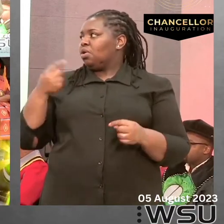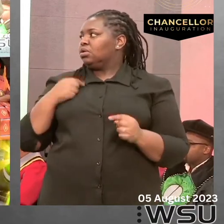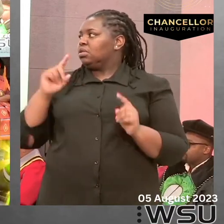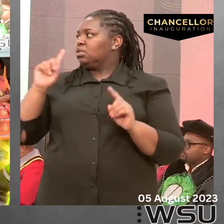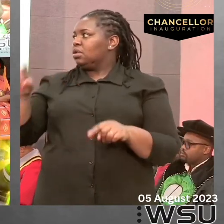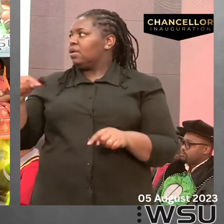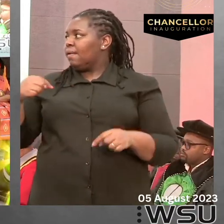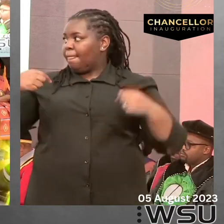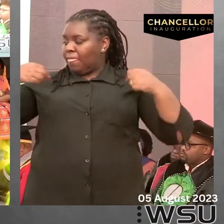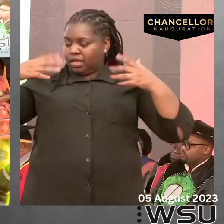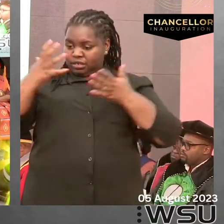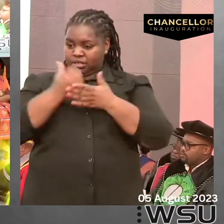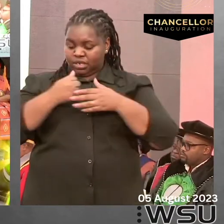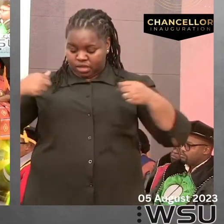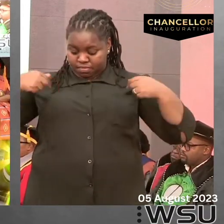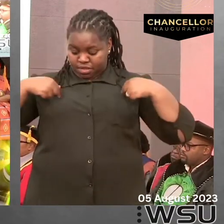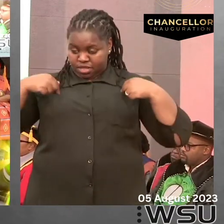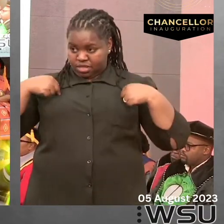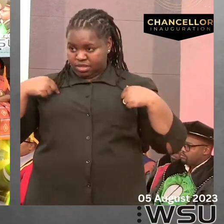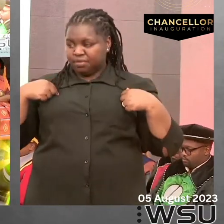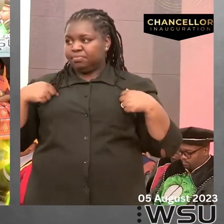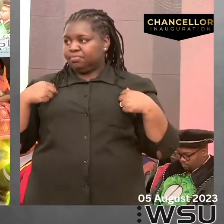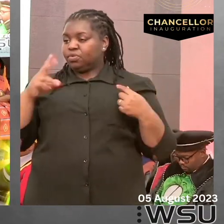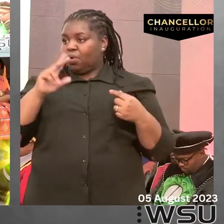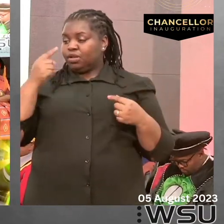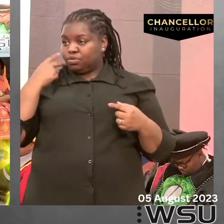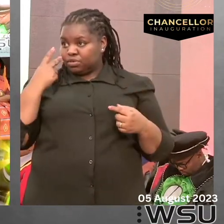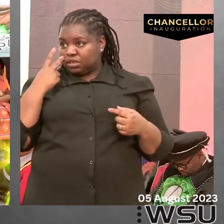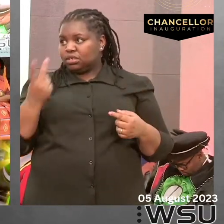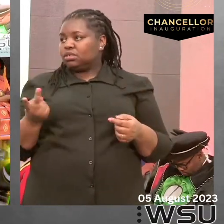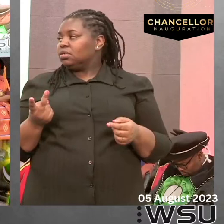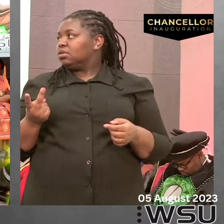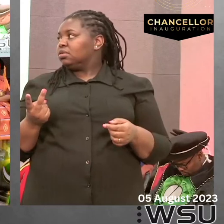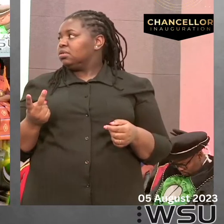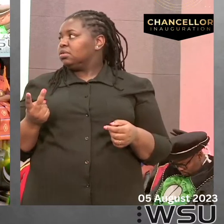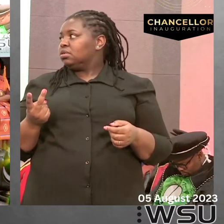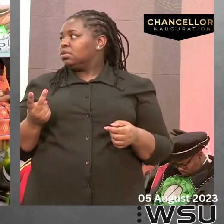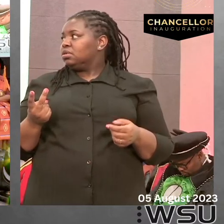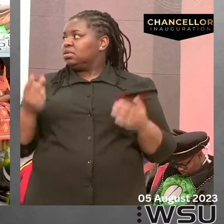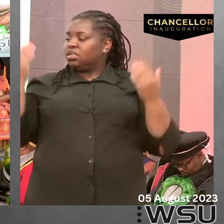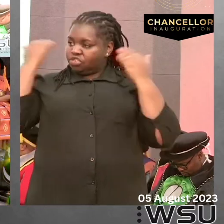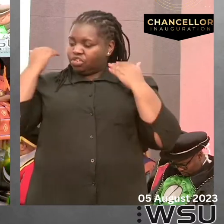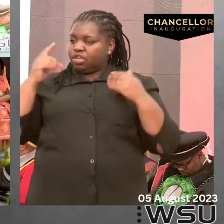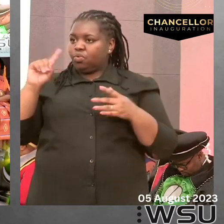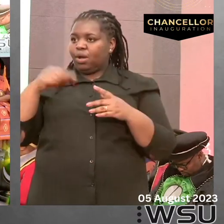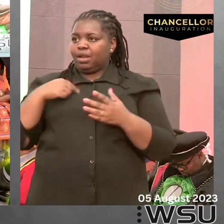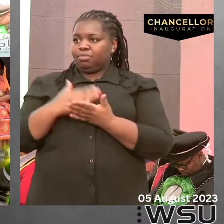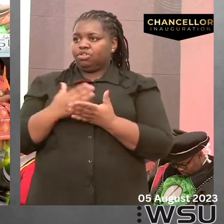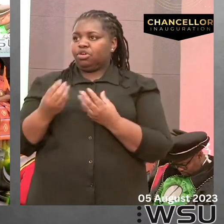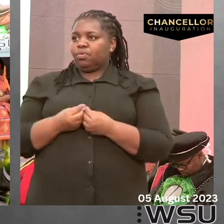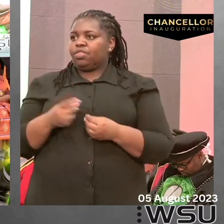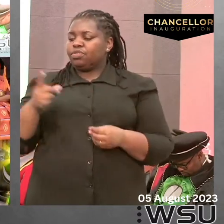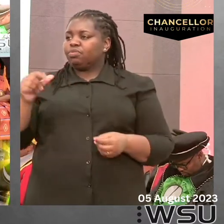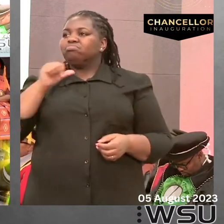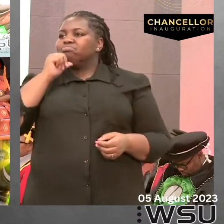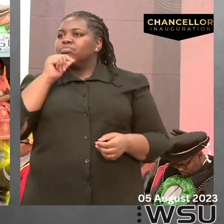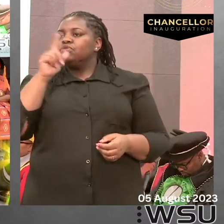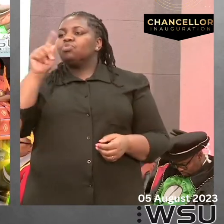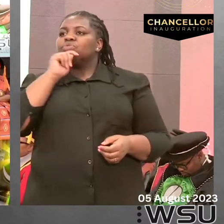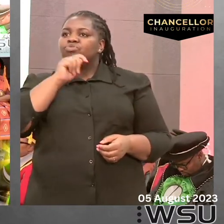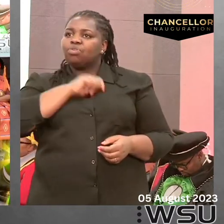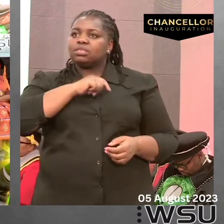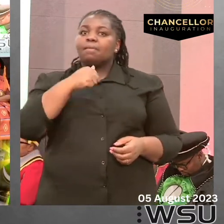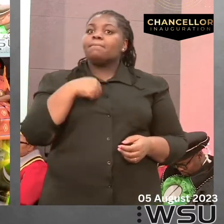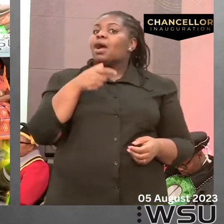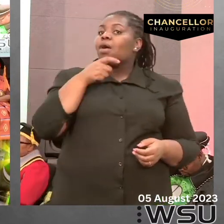say, take me at what you see. Judge what I'm sharing with you. Whether you trust